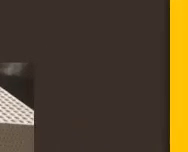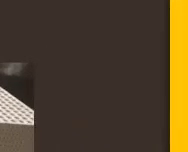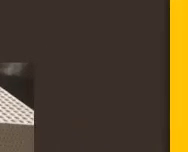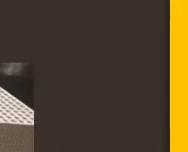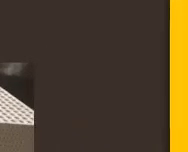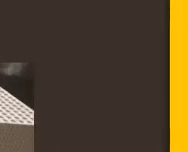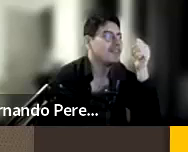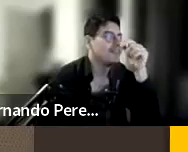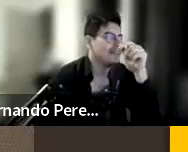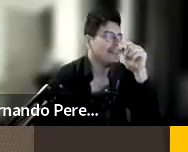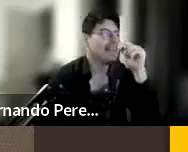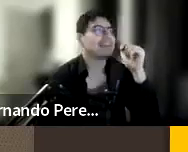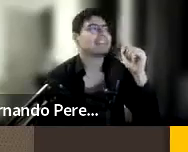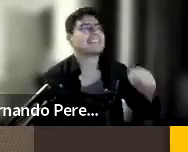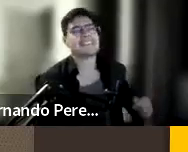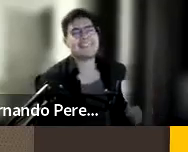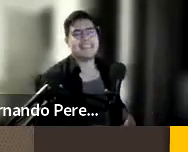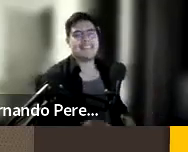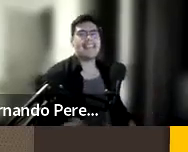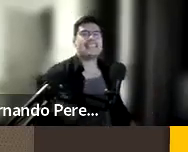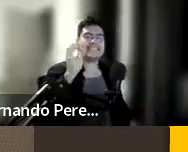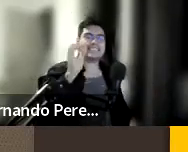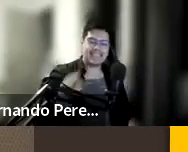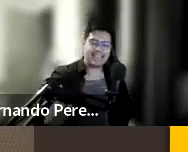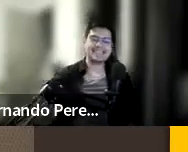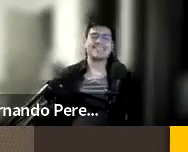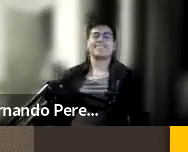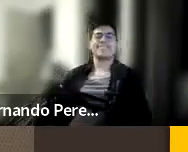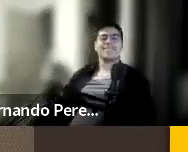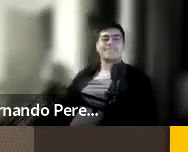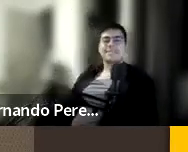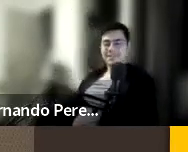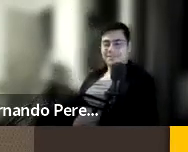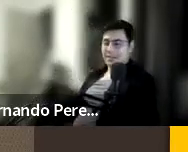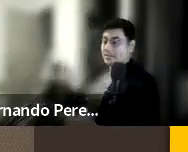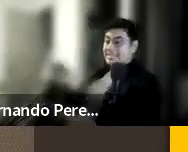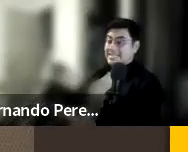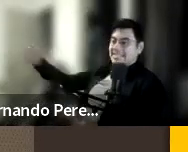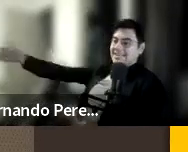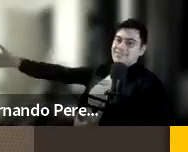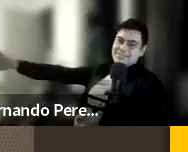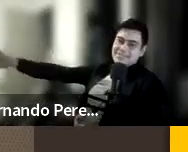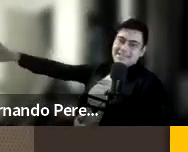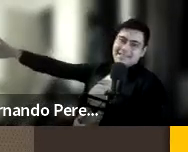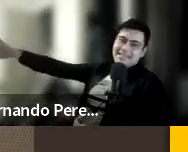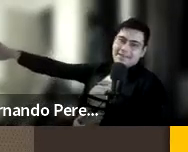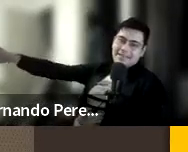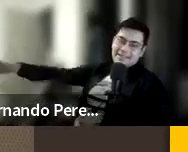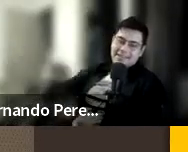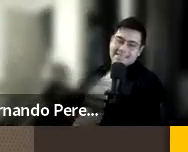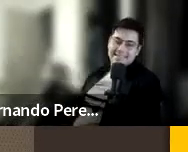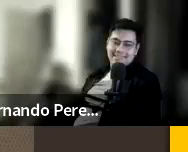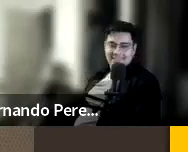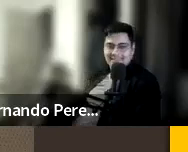notebook? Correcto. ¿Is that your notebook? Porque tú estás lejos del cuaderno, Alexa.